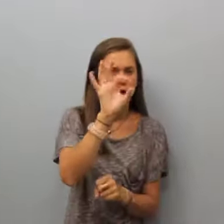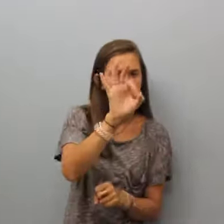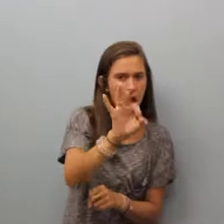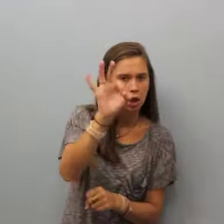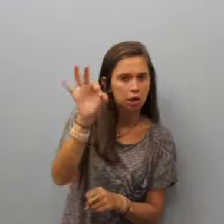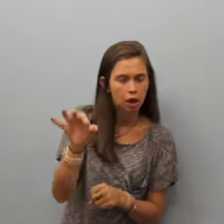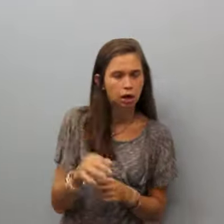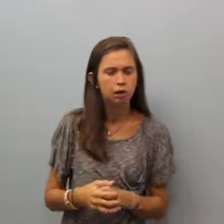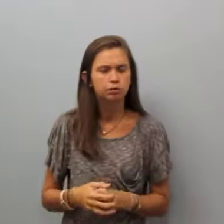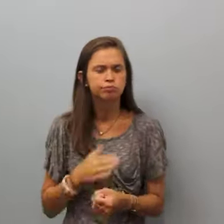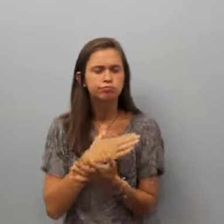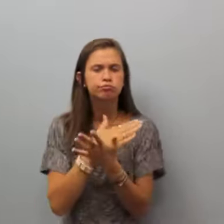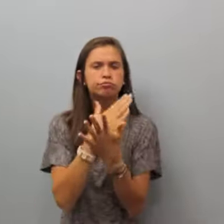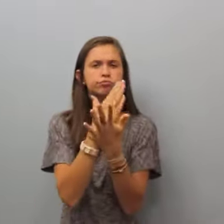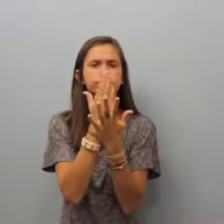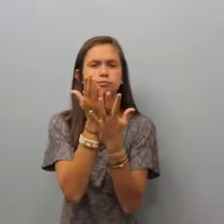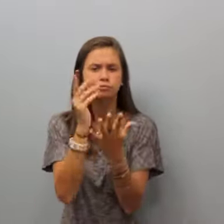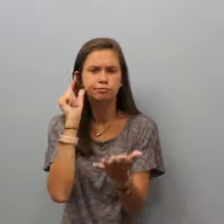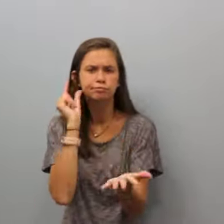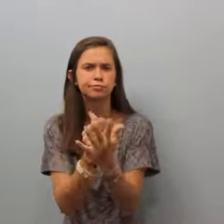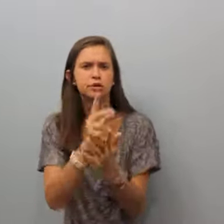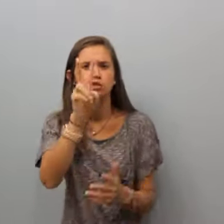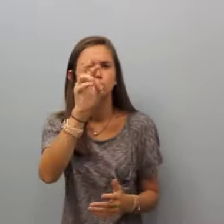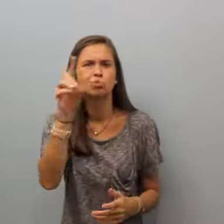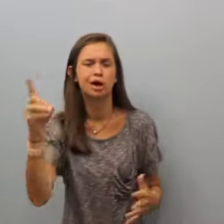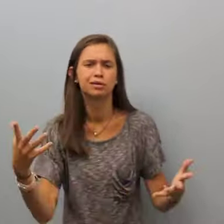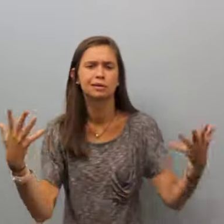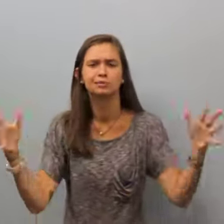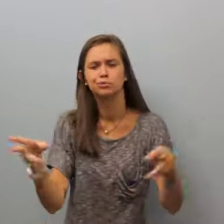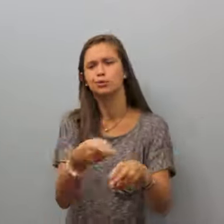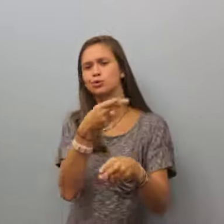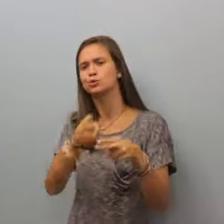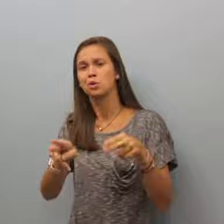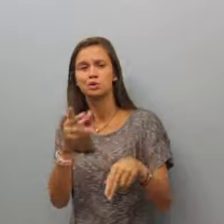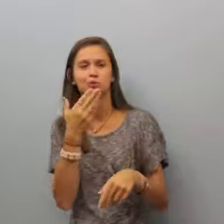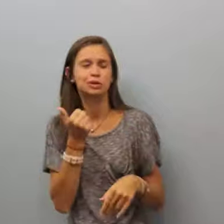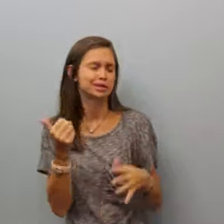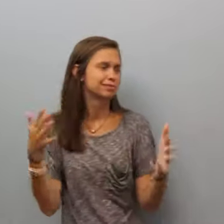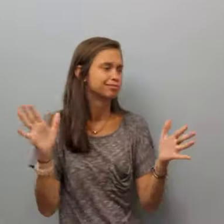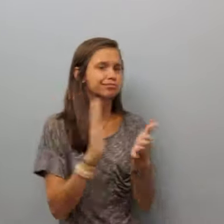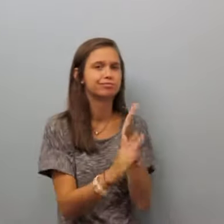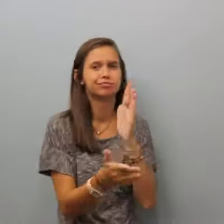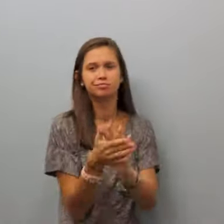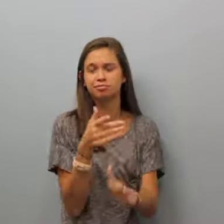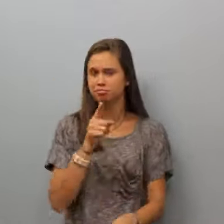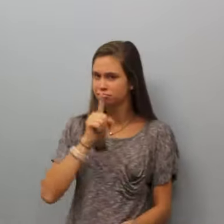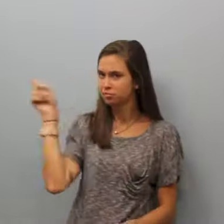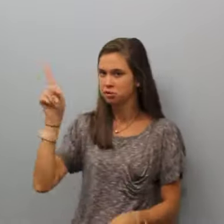Ramon came to the Learning Center in 1999 and graduated in 2001.